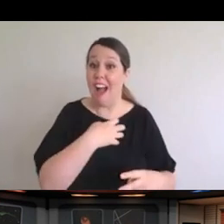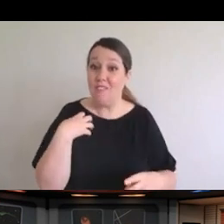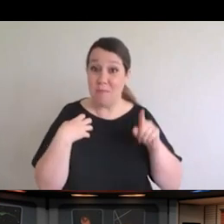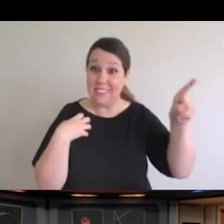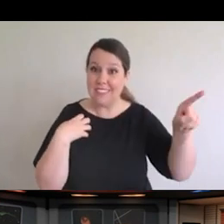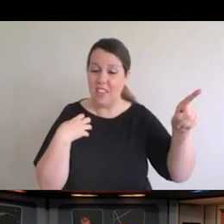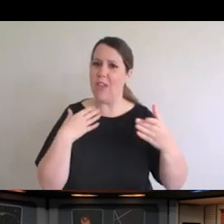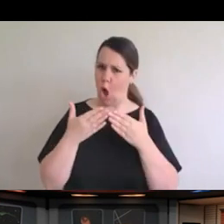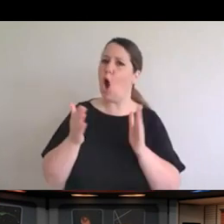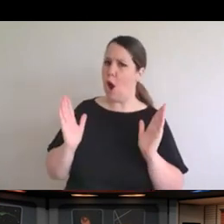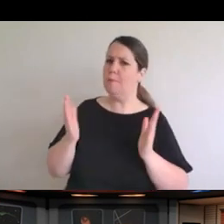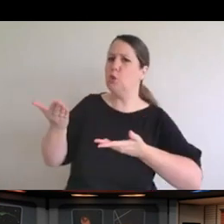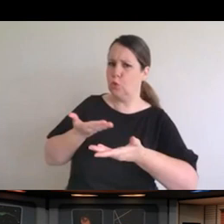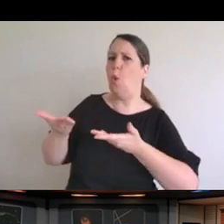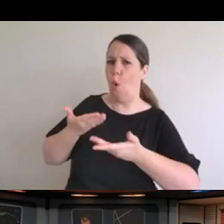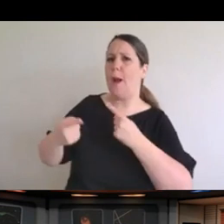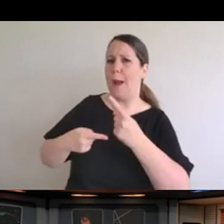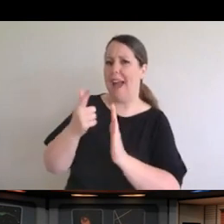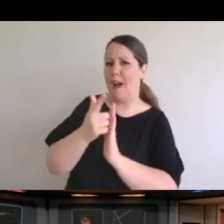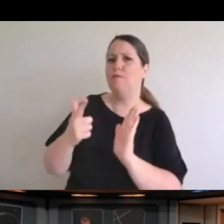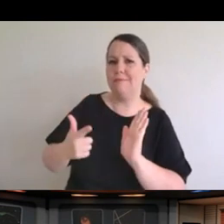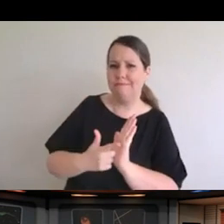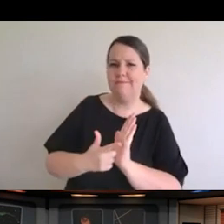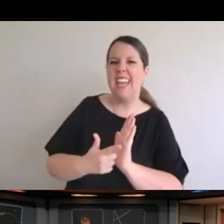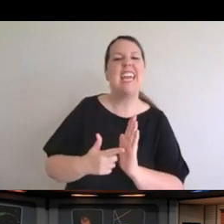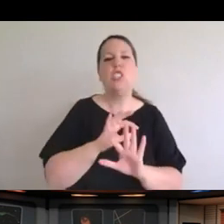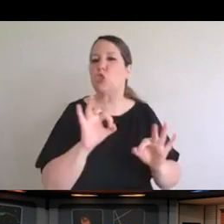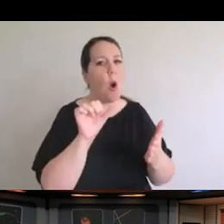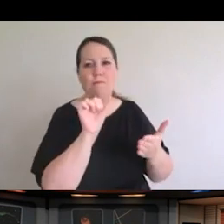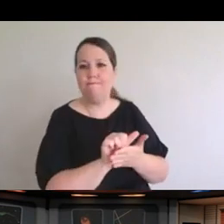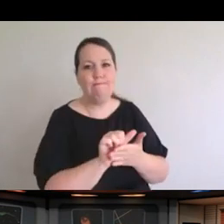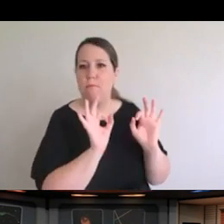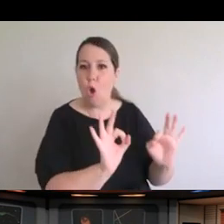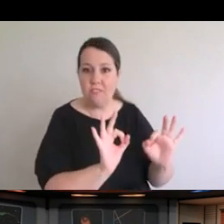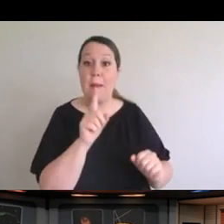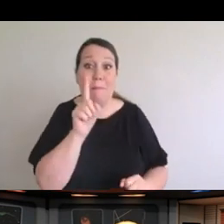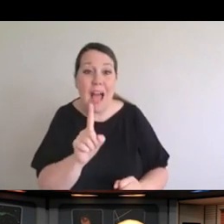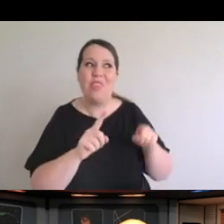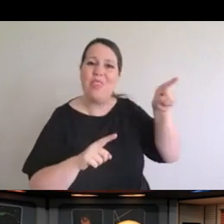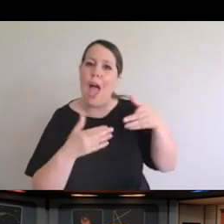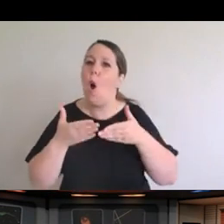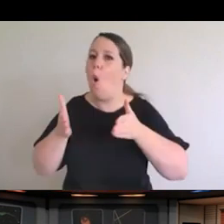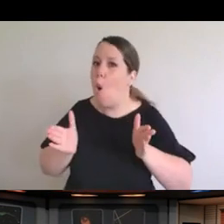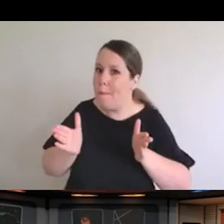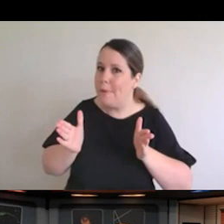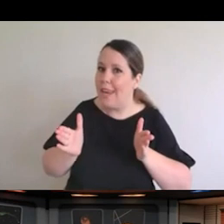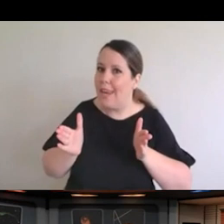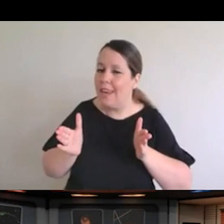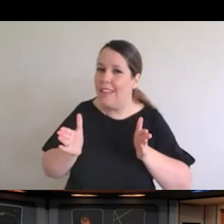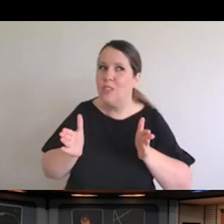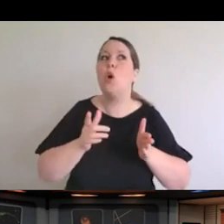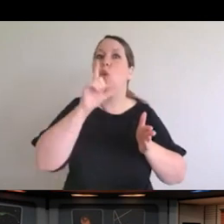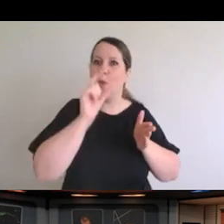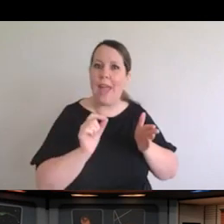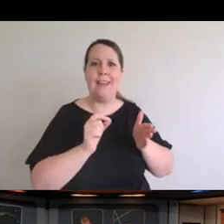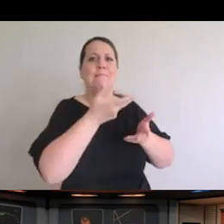but all right, we got them in the ballpark. Now let's get them to get ready to play ball, like seriously. The